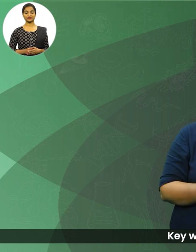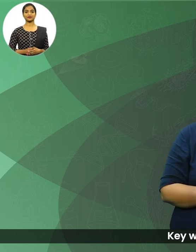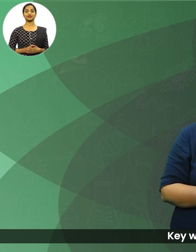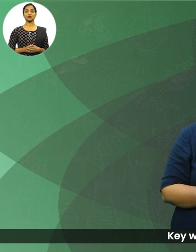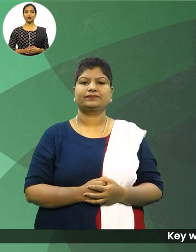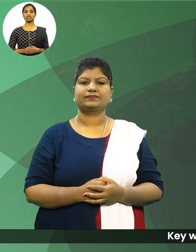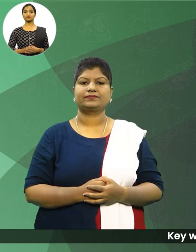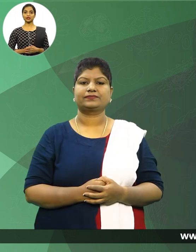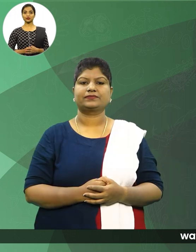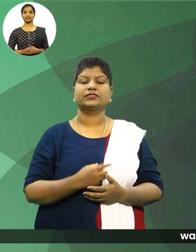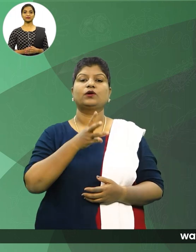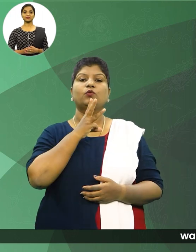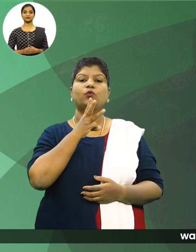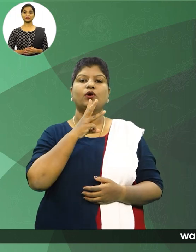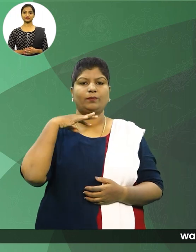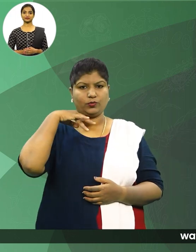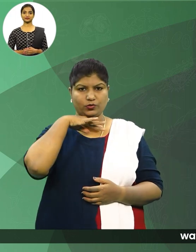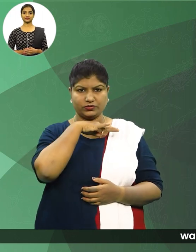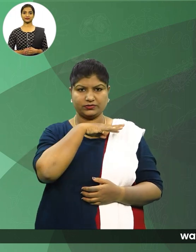water pollution.